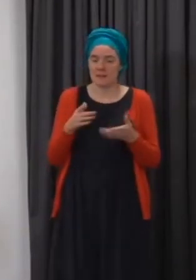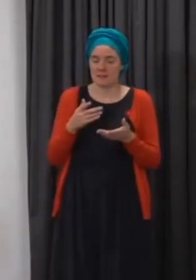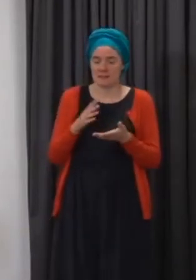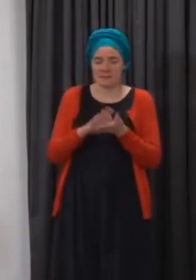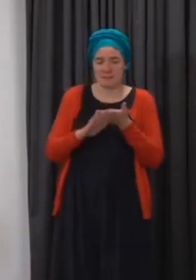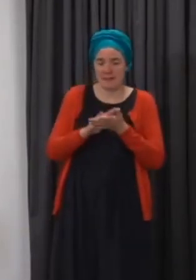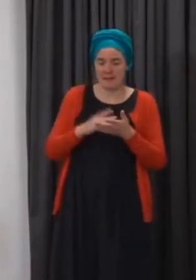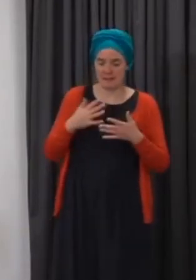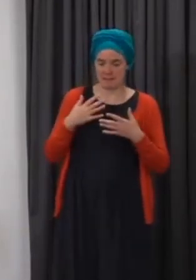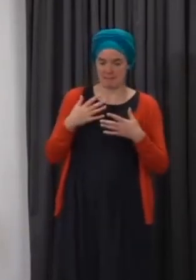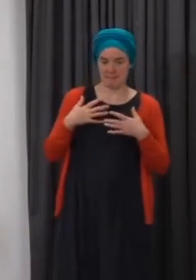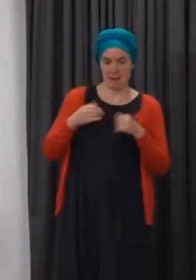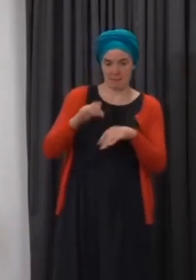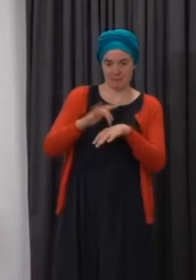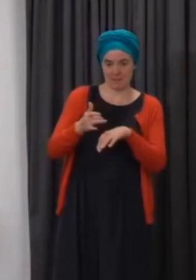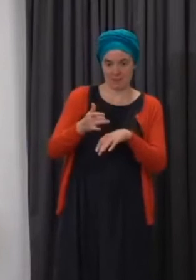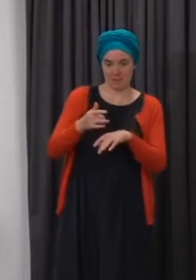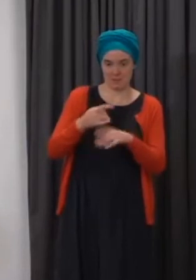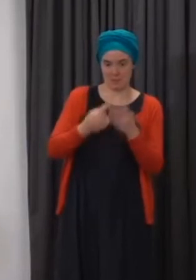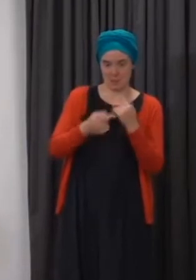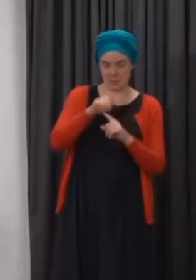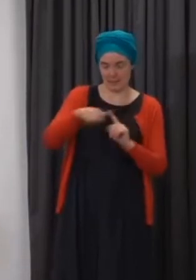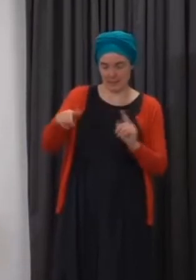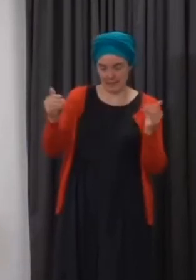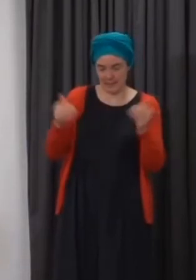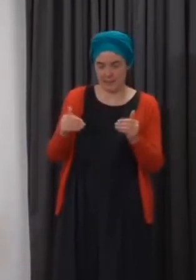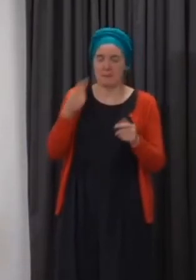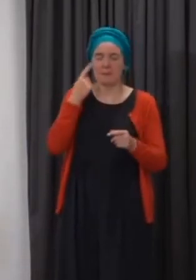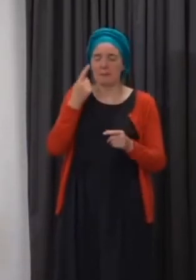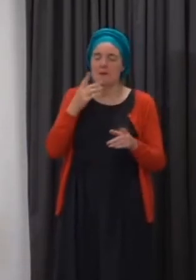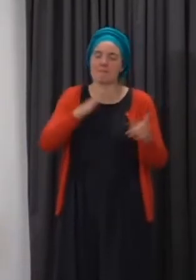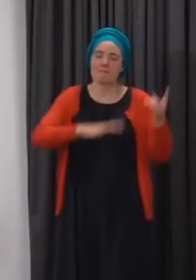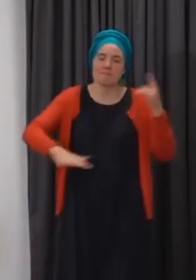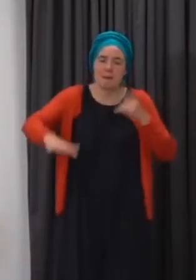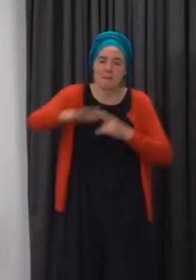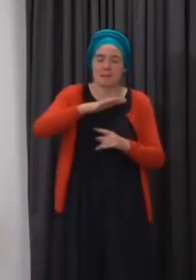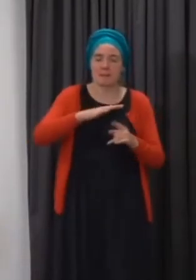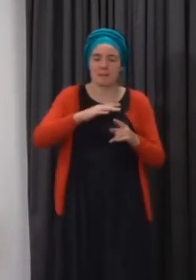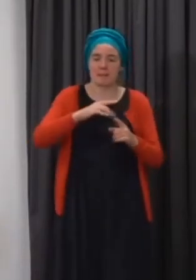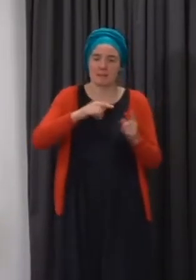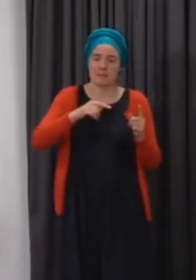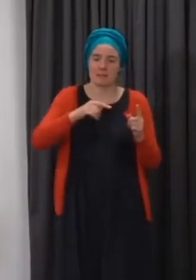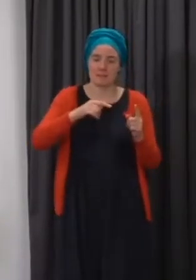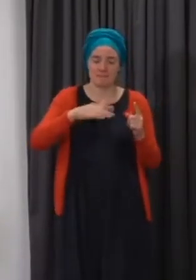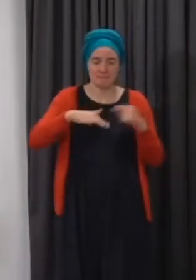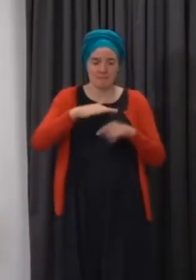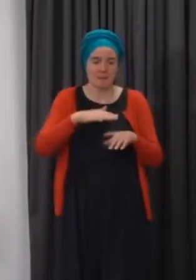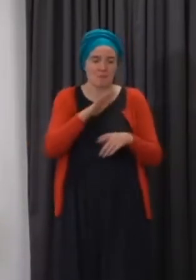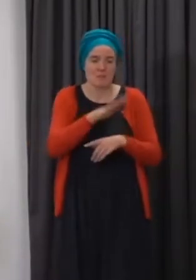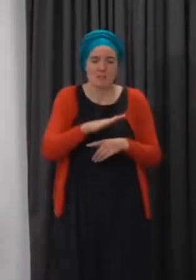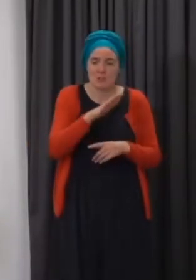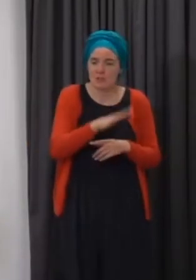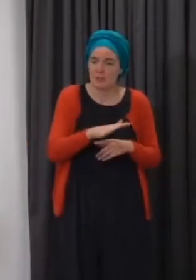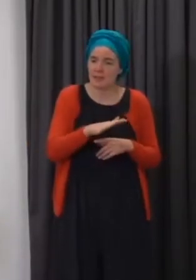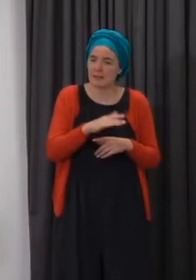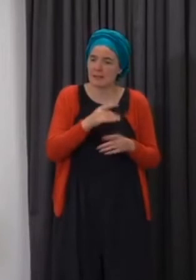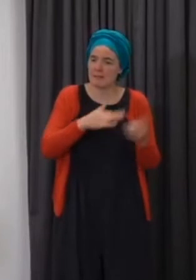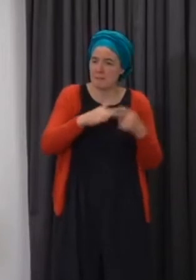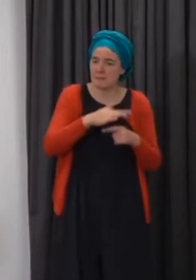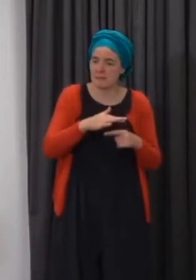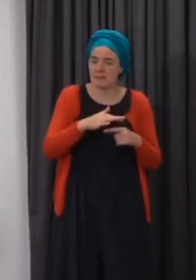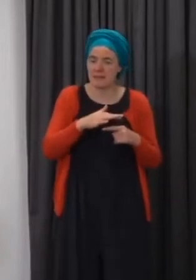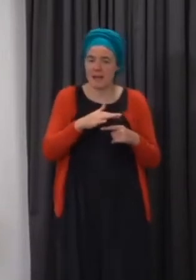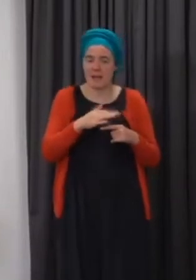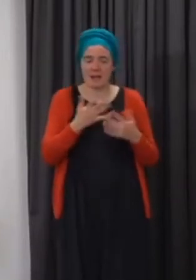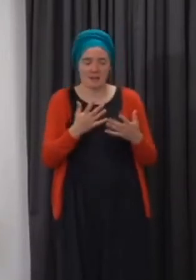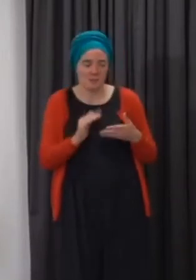health professionals. It was absolutely about focusing on that family environment that was needed to give people the reassurances, but also the skills that they're going to need for their